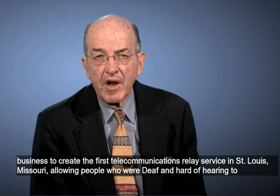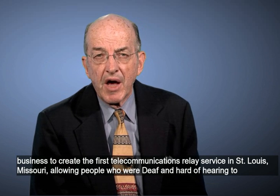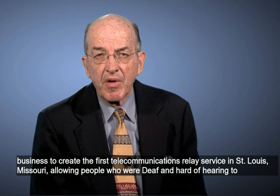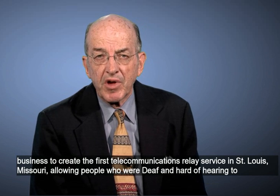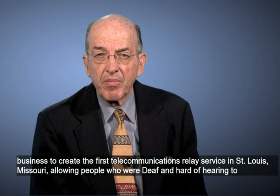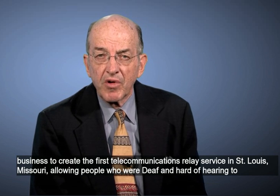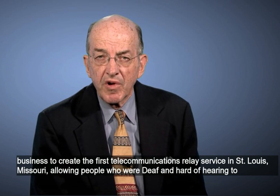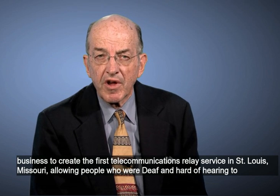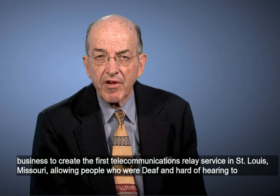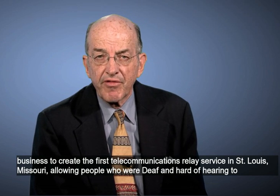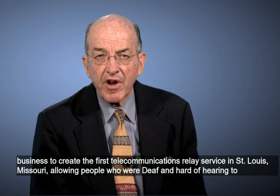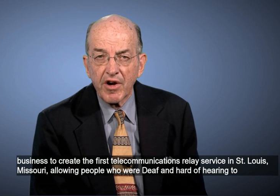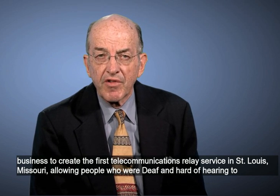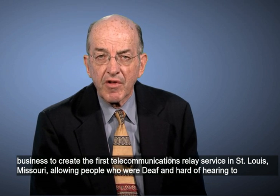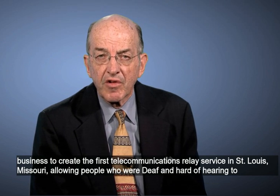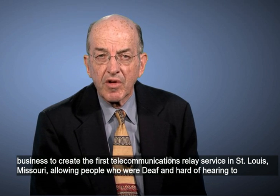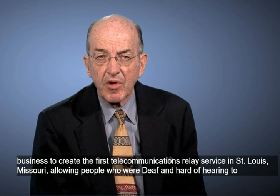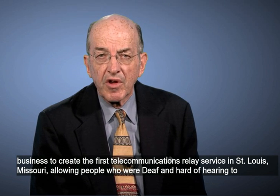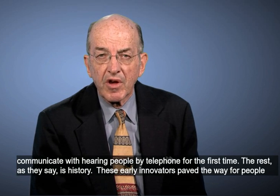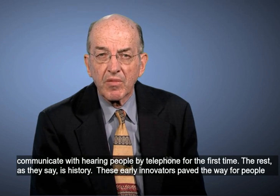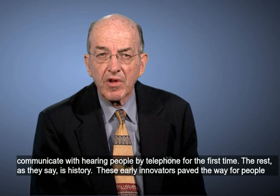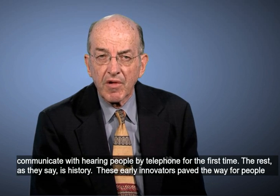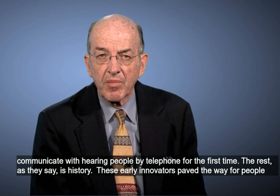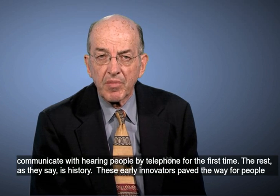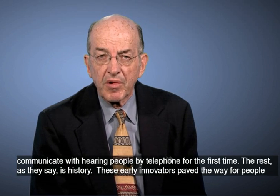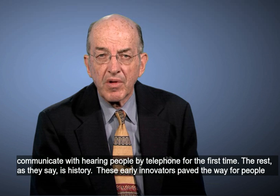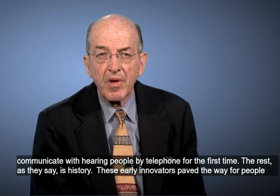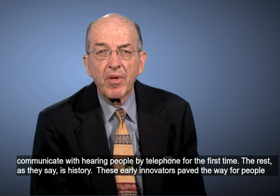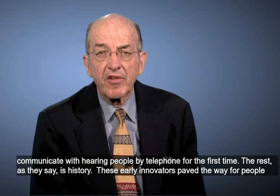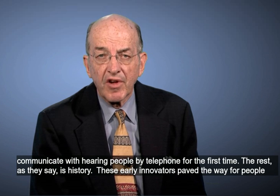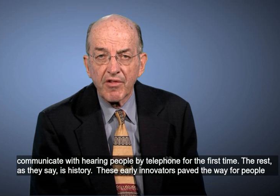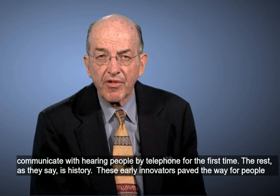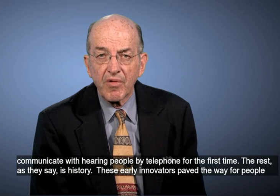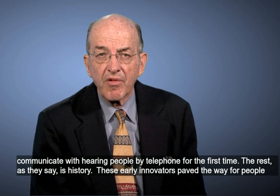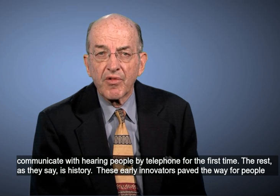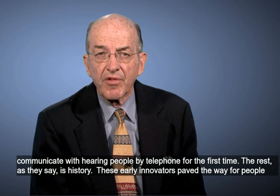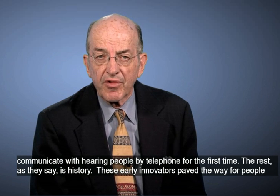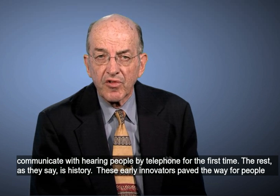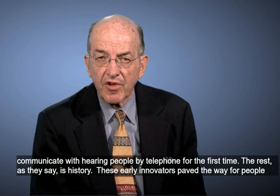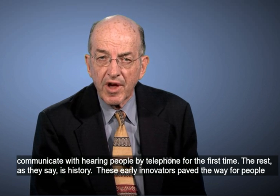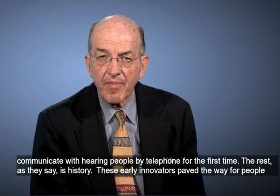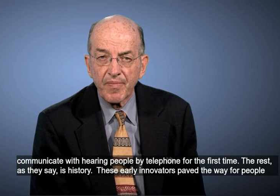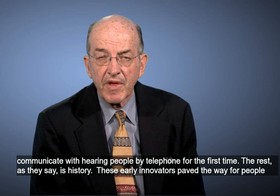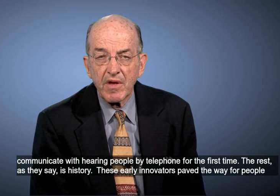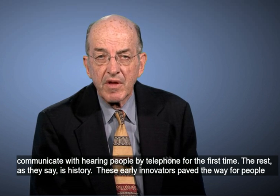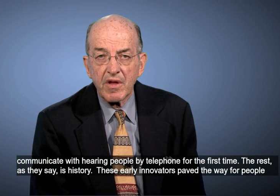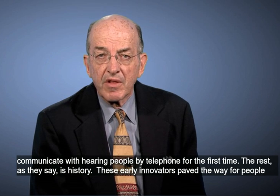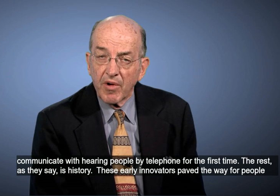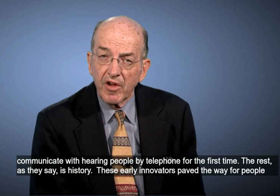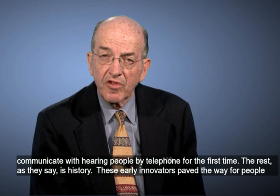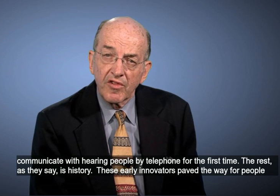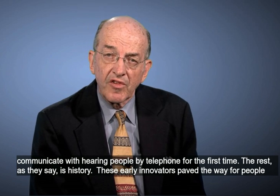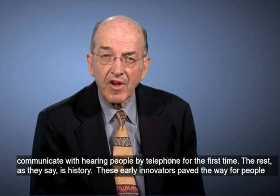allowing people who were deaf and hard of hearing to communicate with hearing people by telephone for the first time. The rest, as they say,